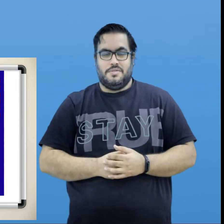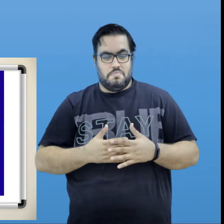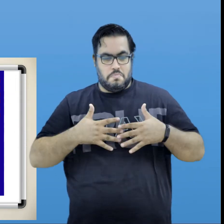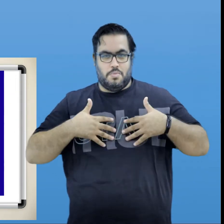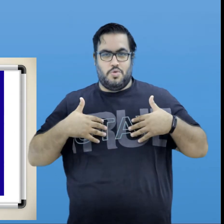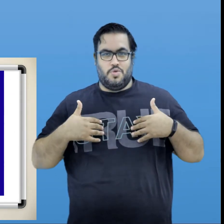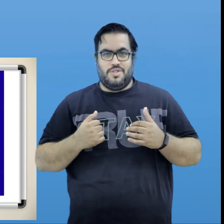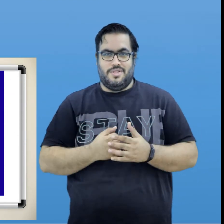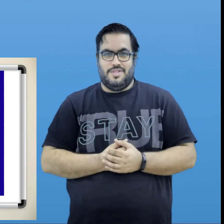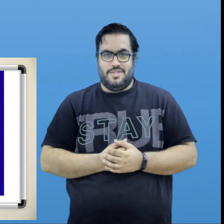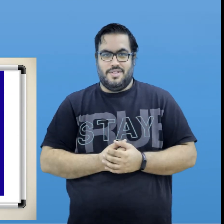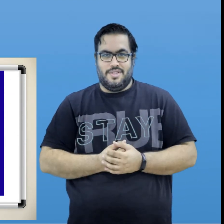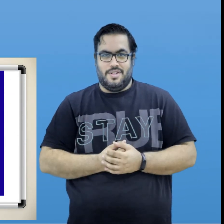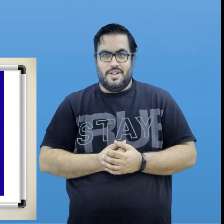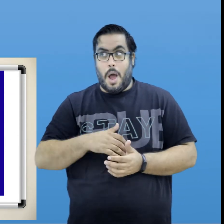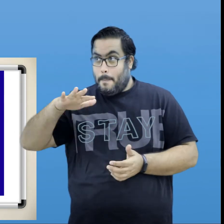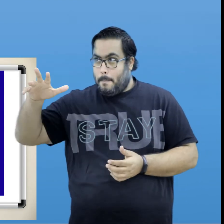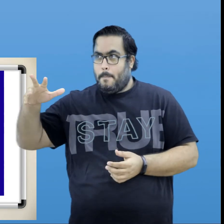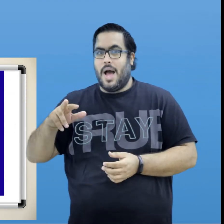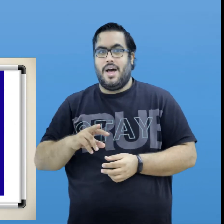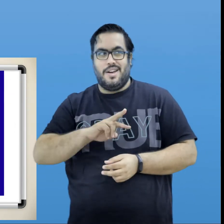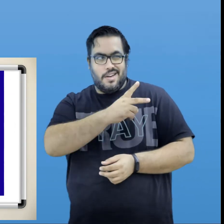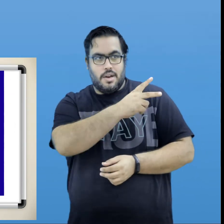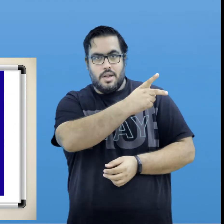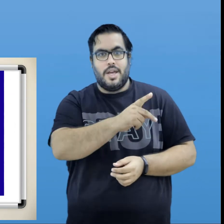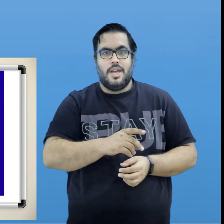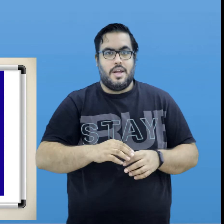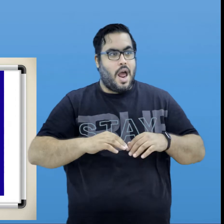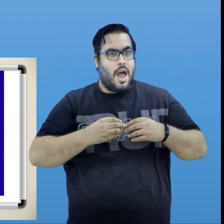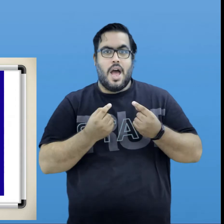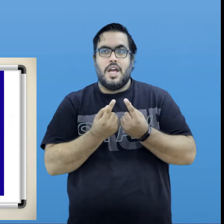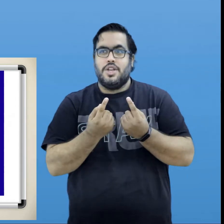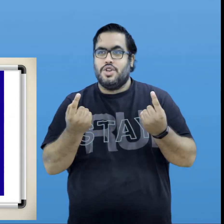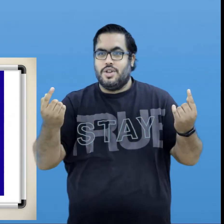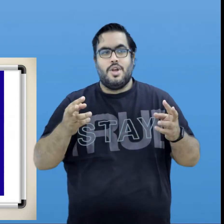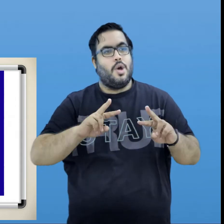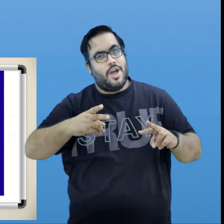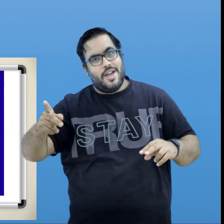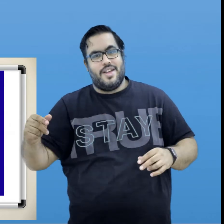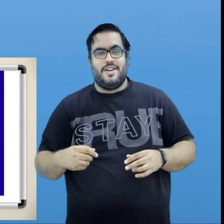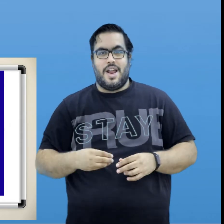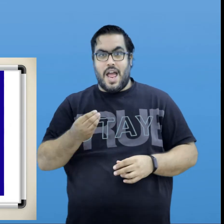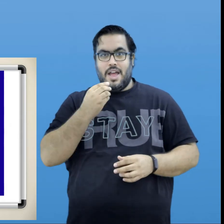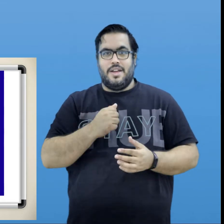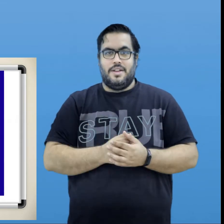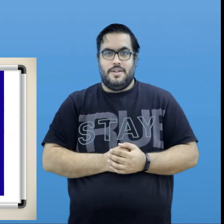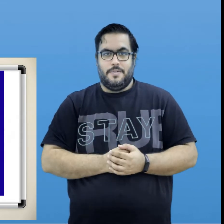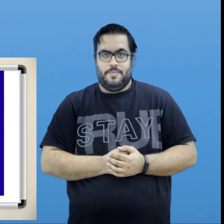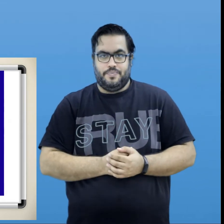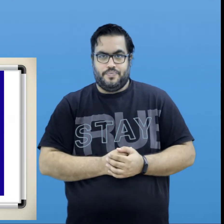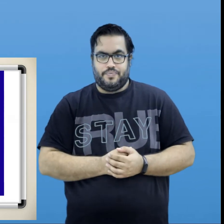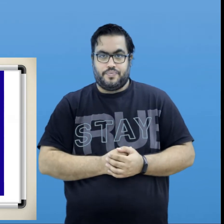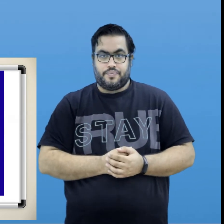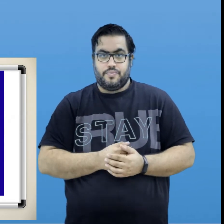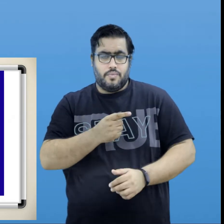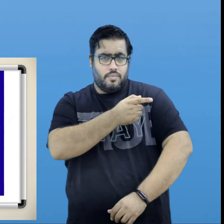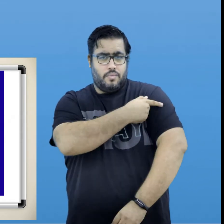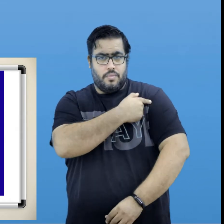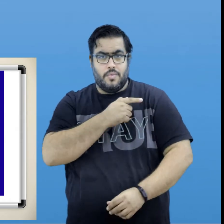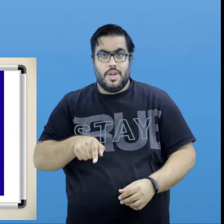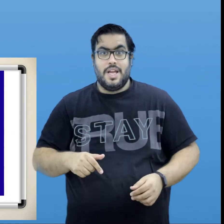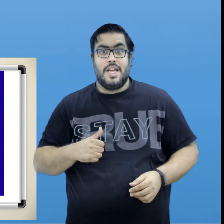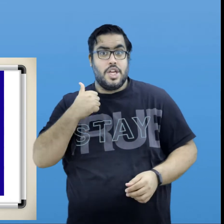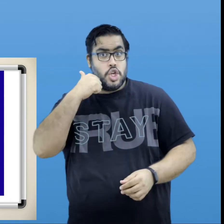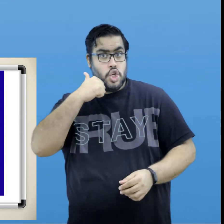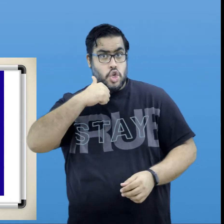atmospheric. It's an adjective. It means interesting or exciting. For example, the new restaurant is